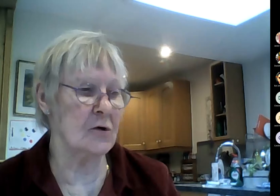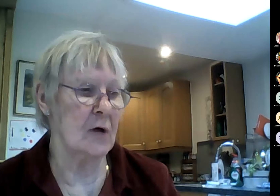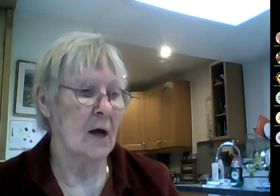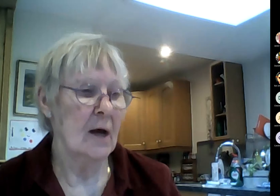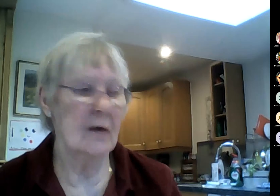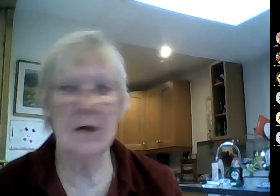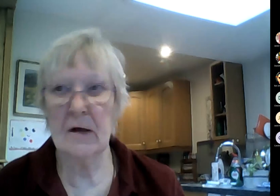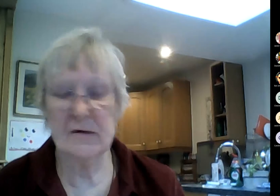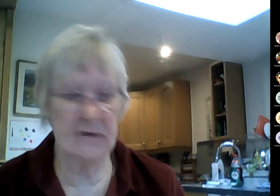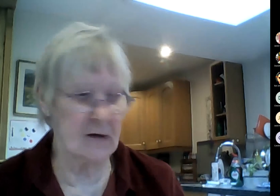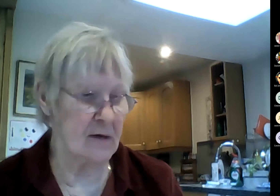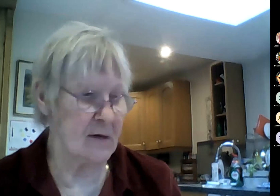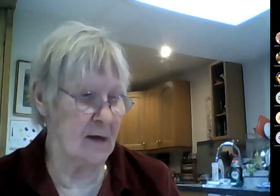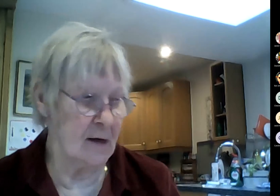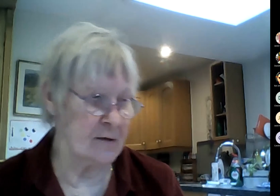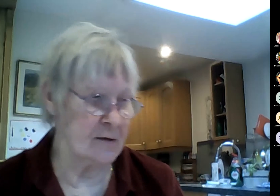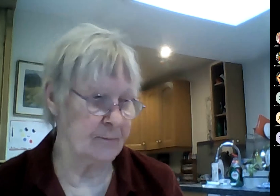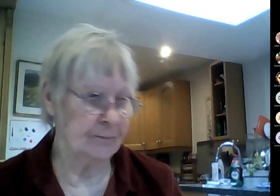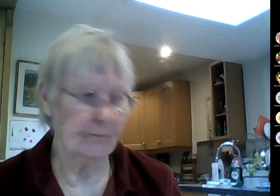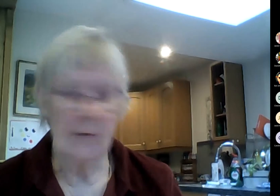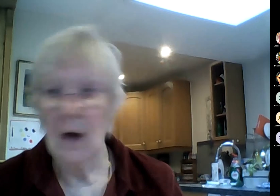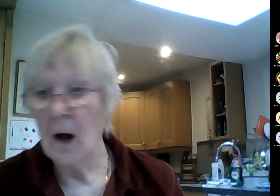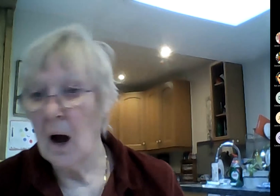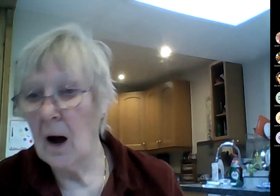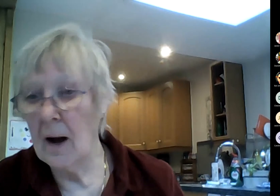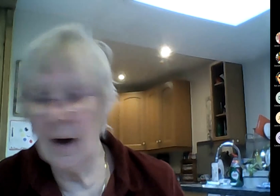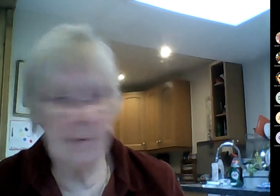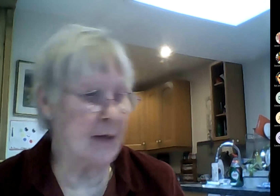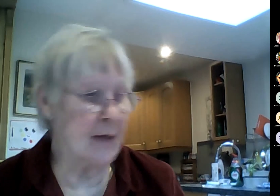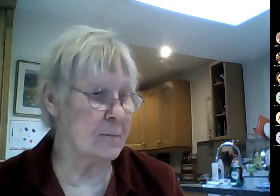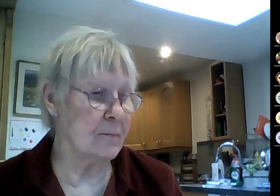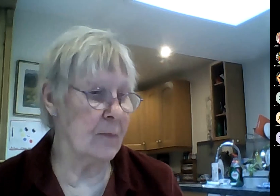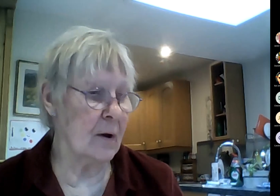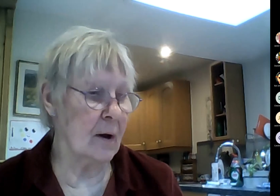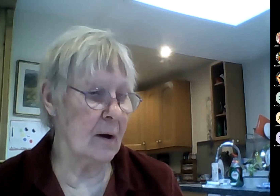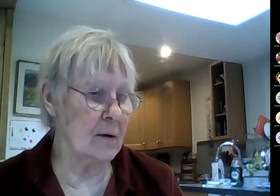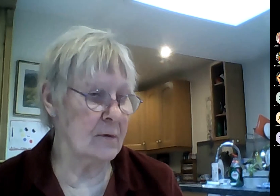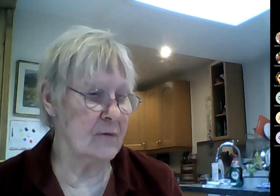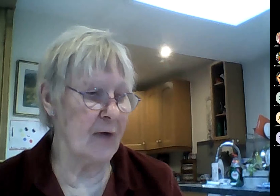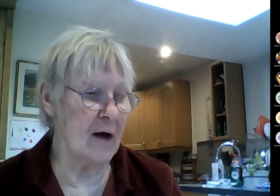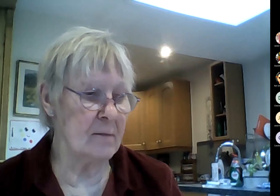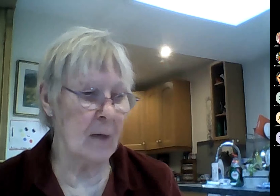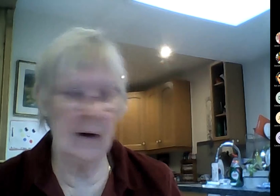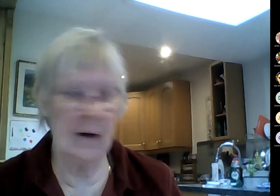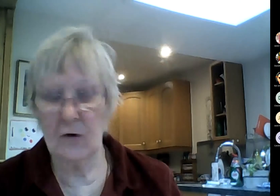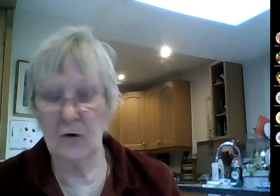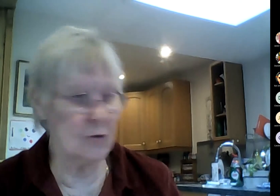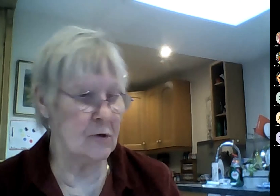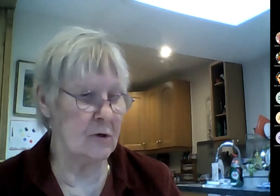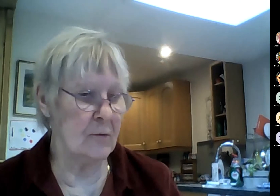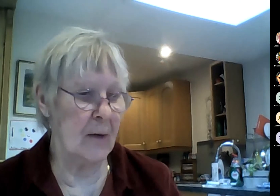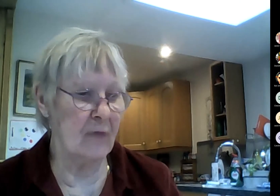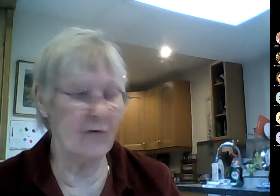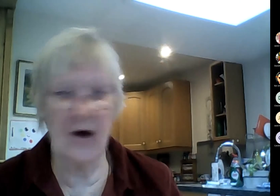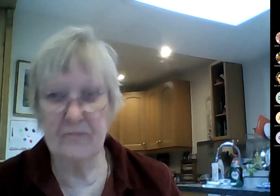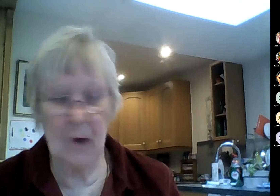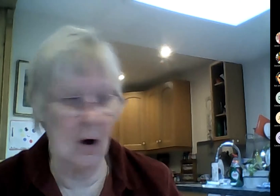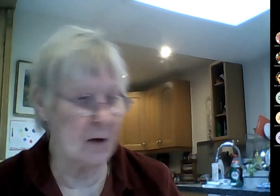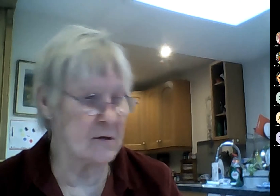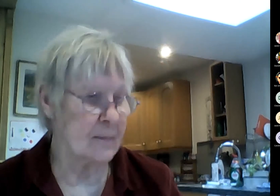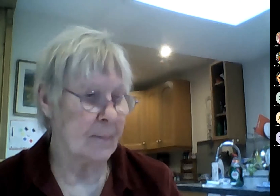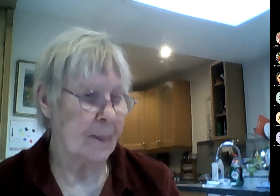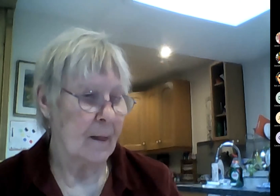to emerge in the last 60 years. I plan to divide my contribution into about